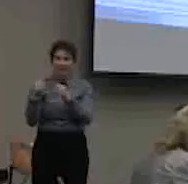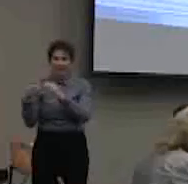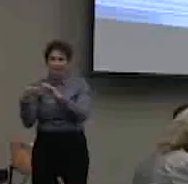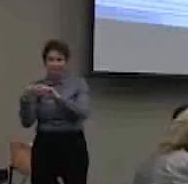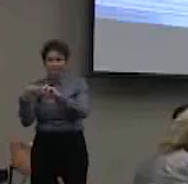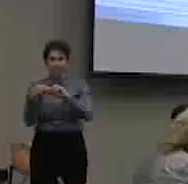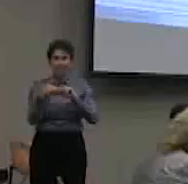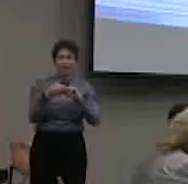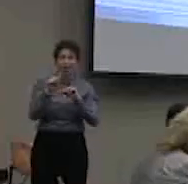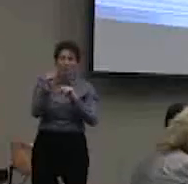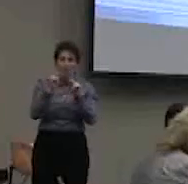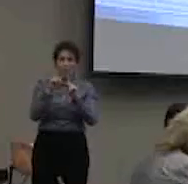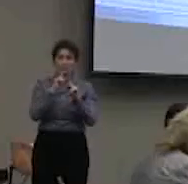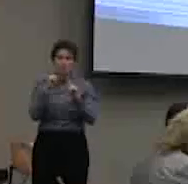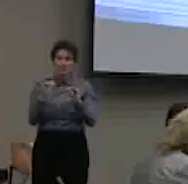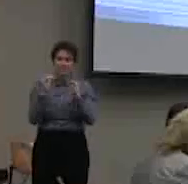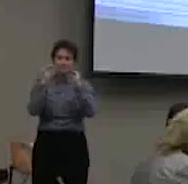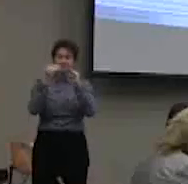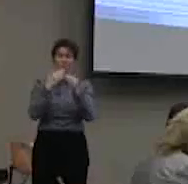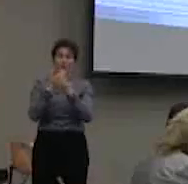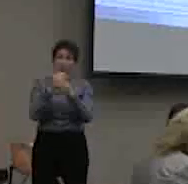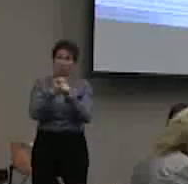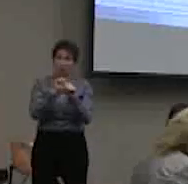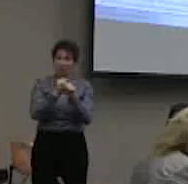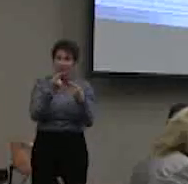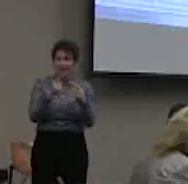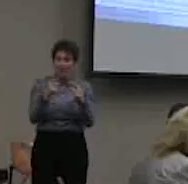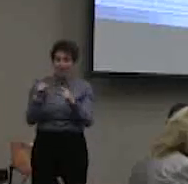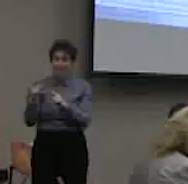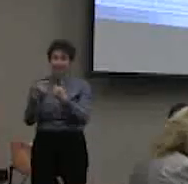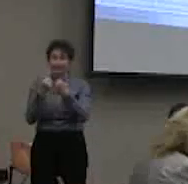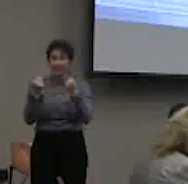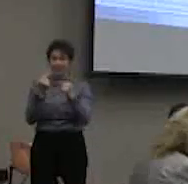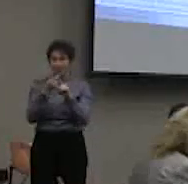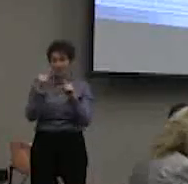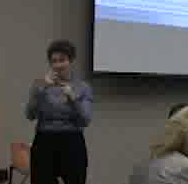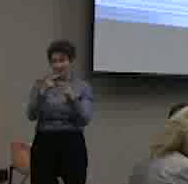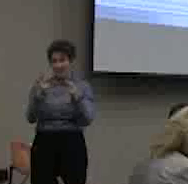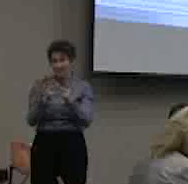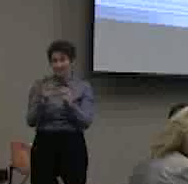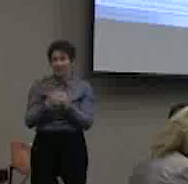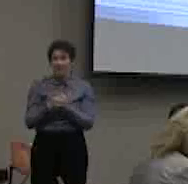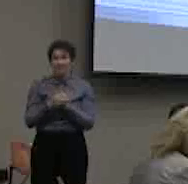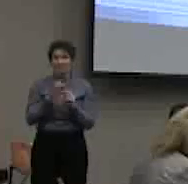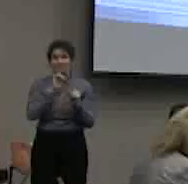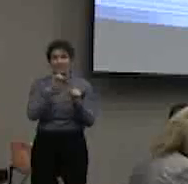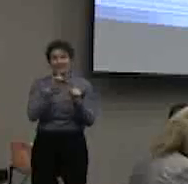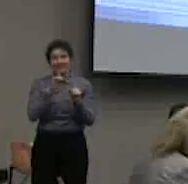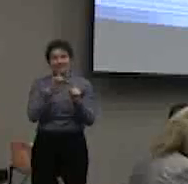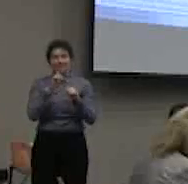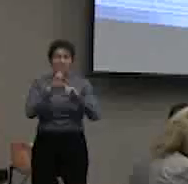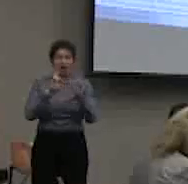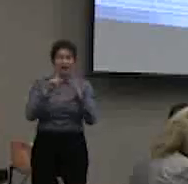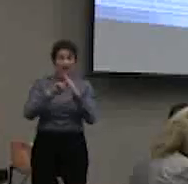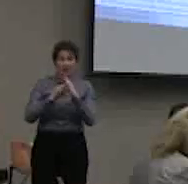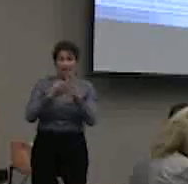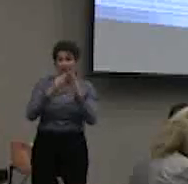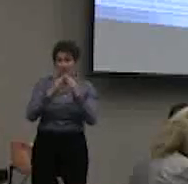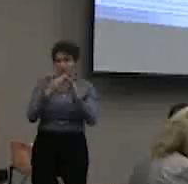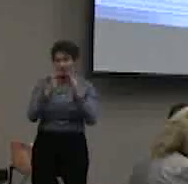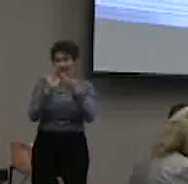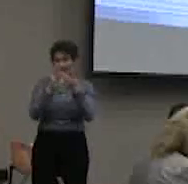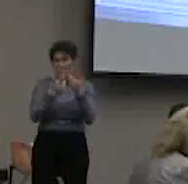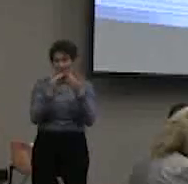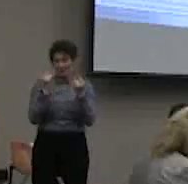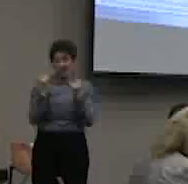and further elevate really good work that's happening separate and apart from this space. Because the reality is Ready Starts and Community Networks at this